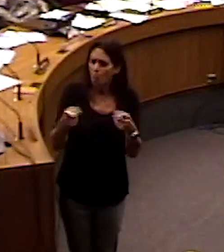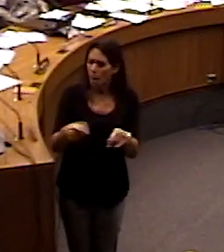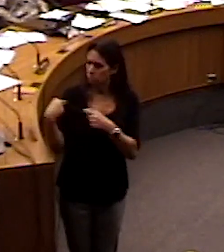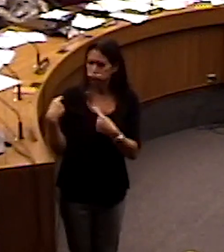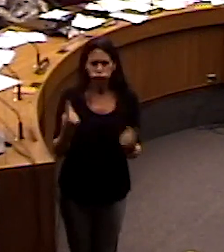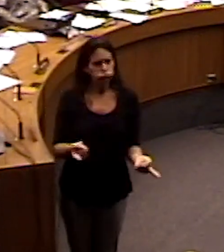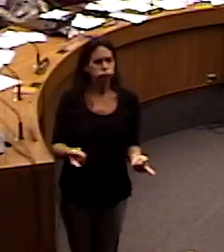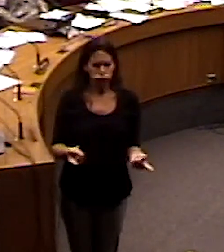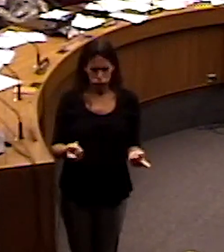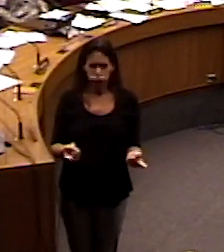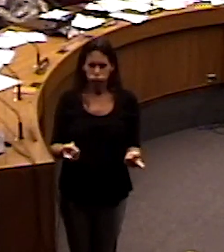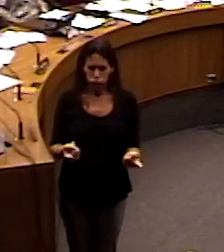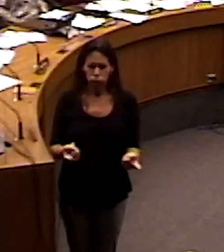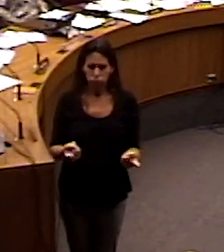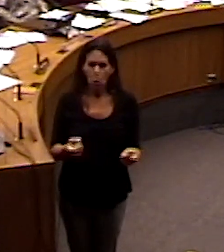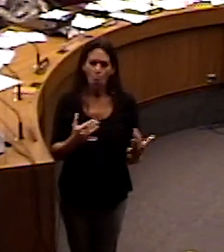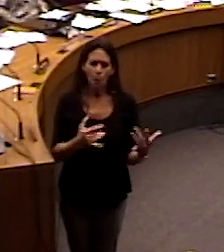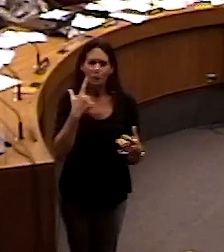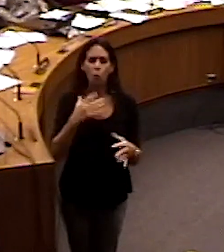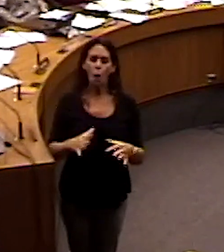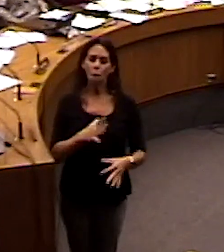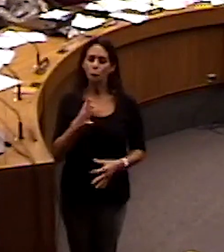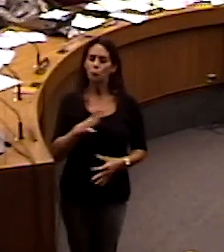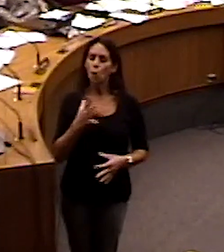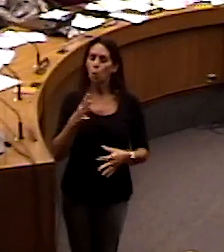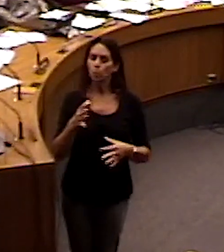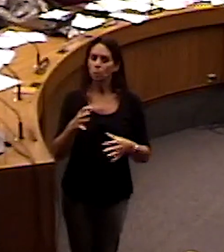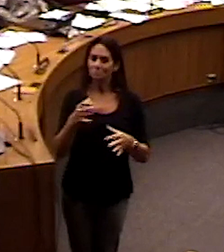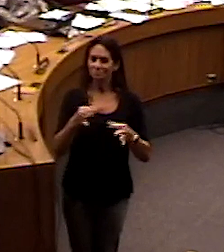until they could file a formal case. So,